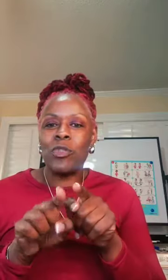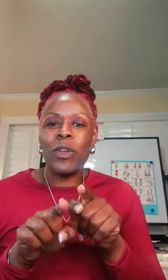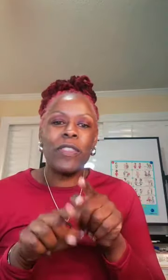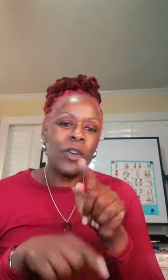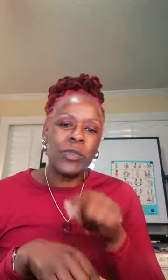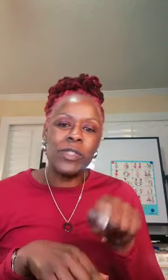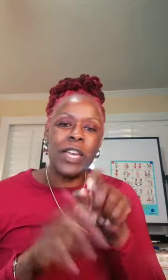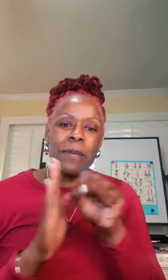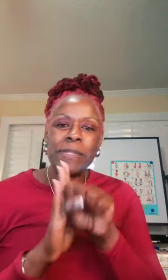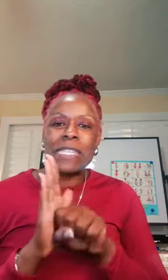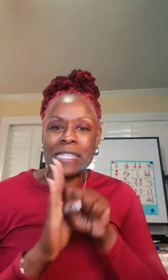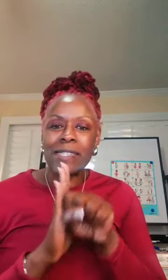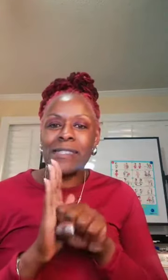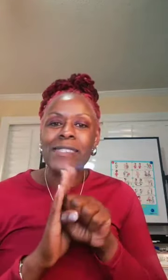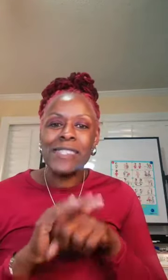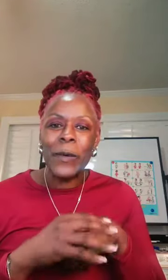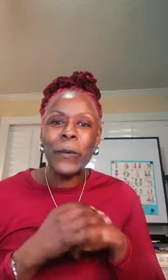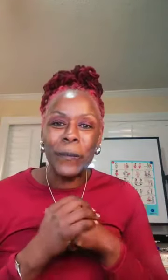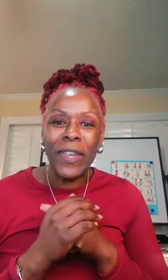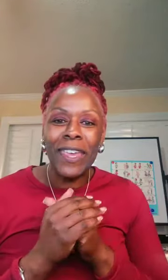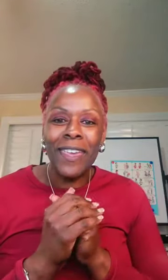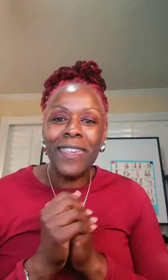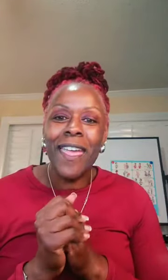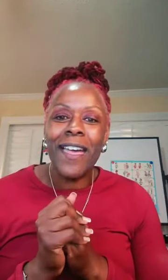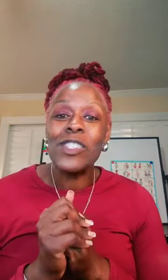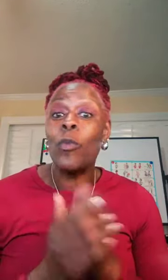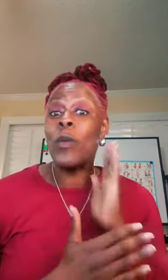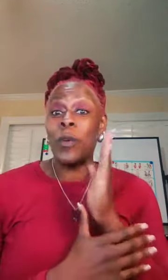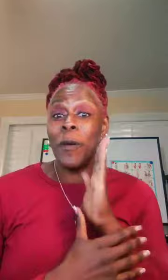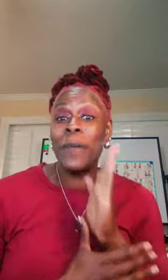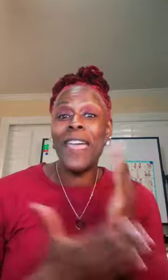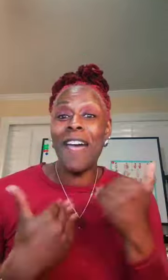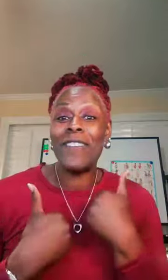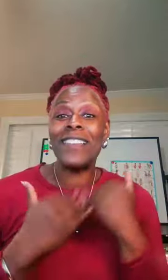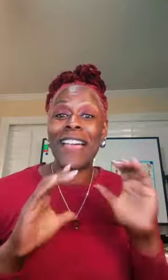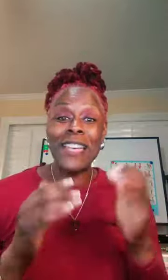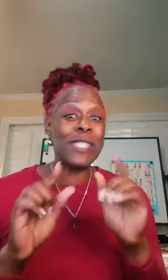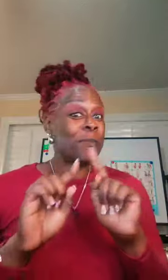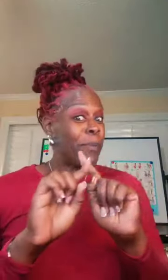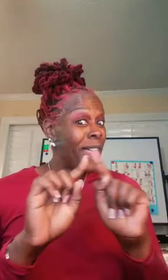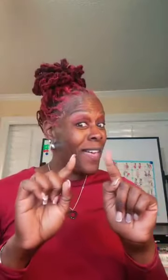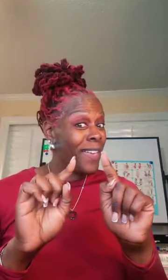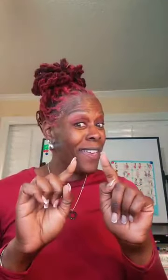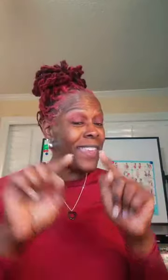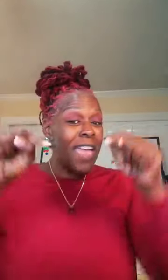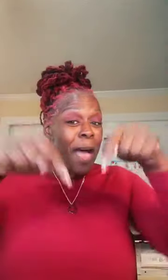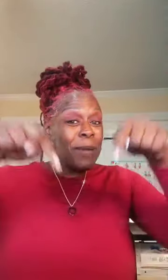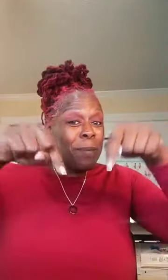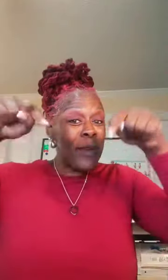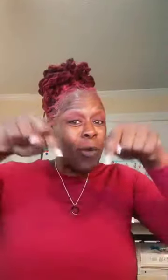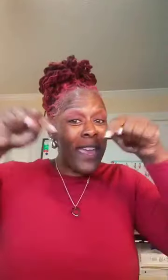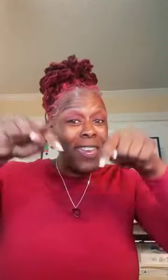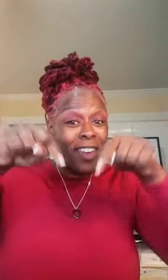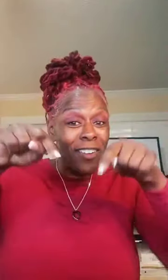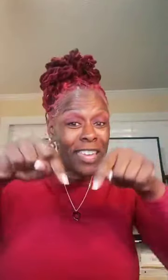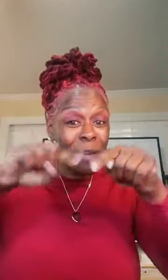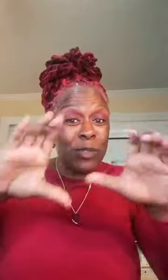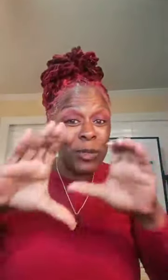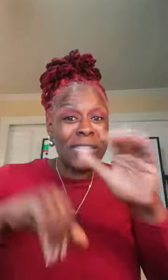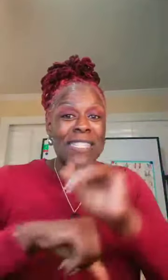during those seasons. So yeah, so we will be having classes, but I'm going to be right here like I'm doing